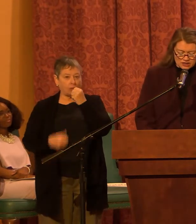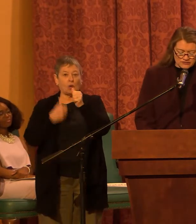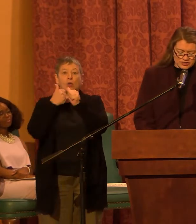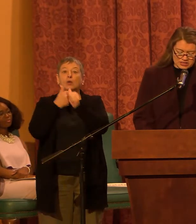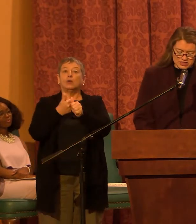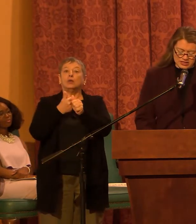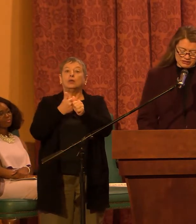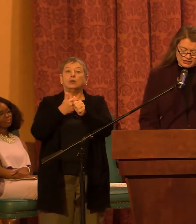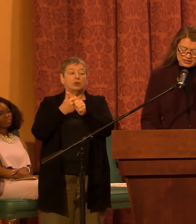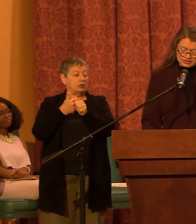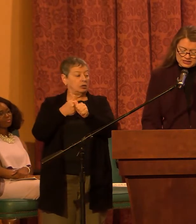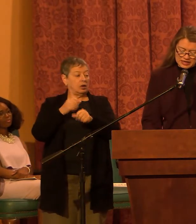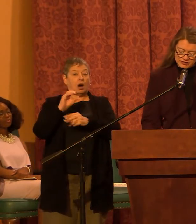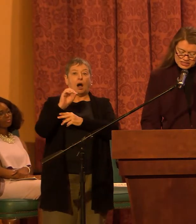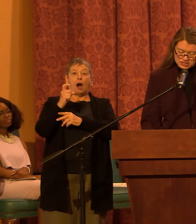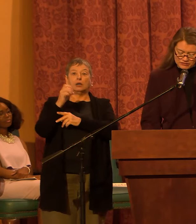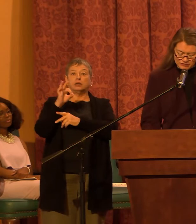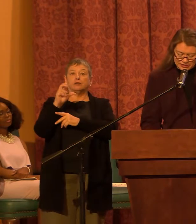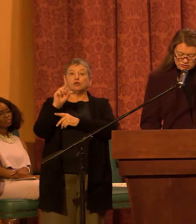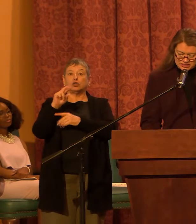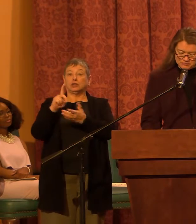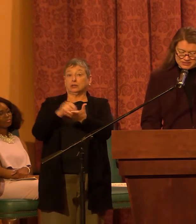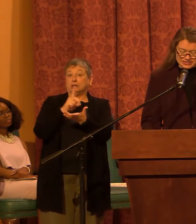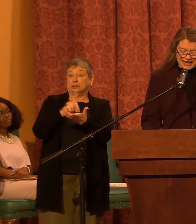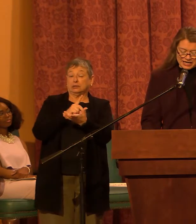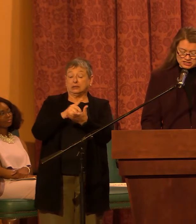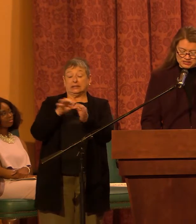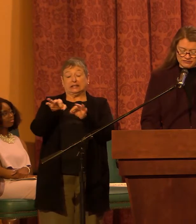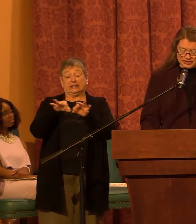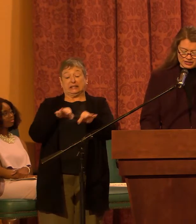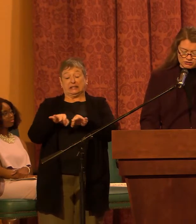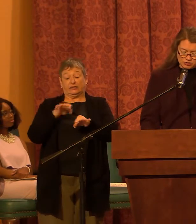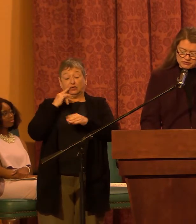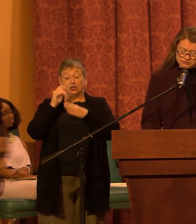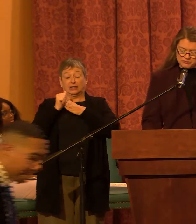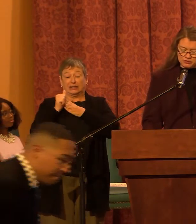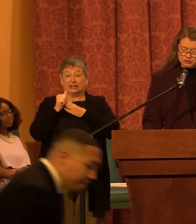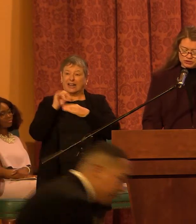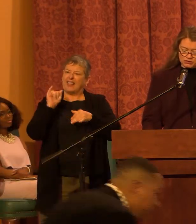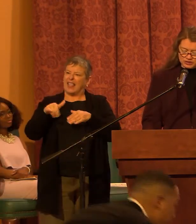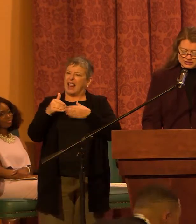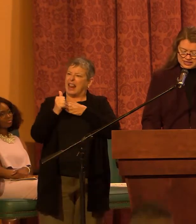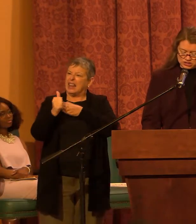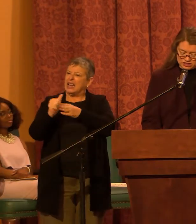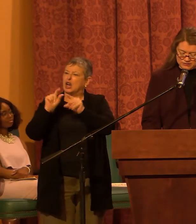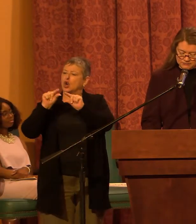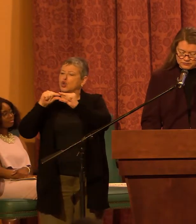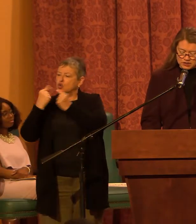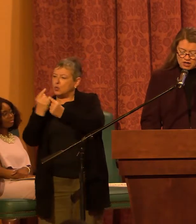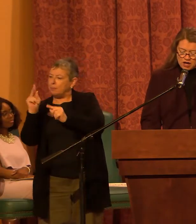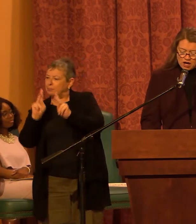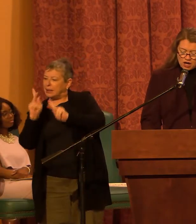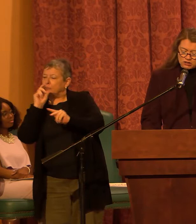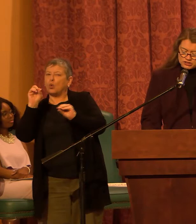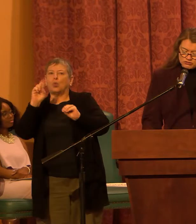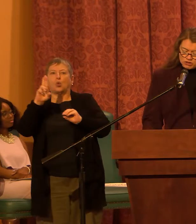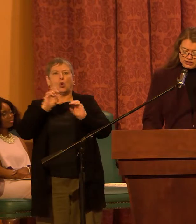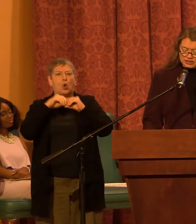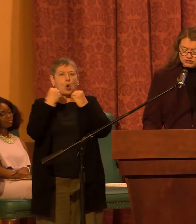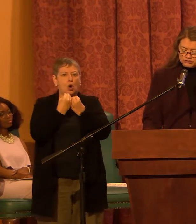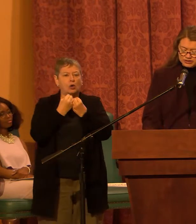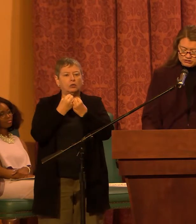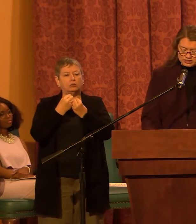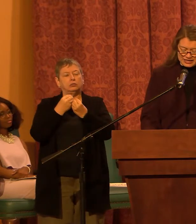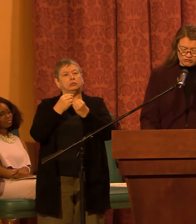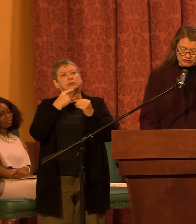According to the Oxford Dictionary, the definition of leadership is the action of leading a group of people or an organization. Also